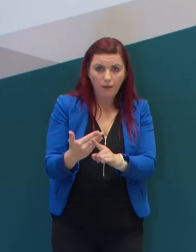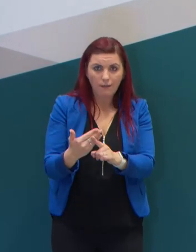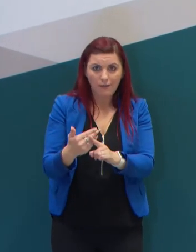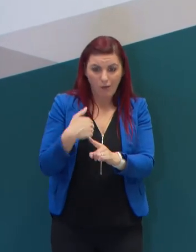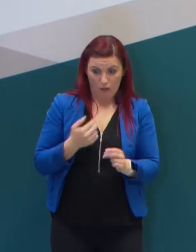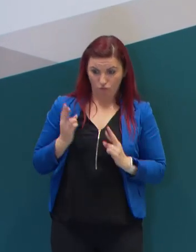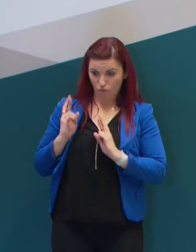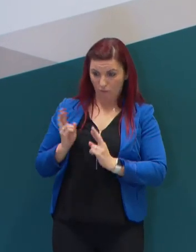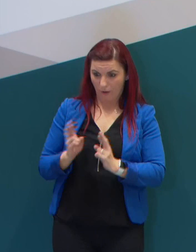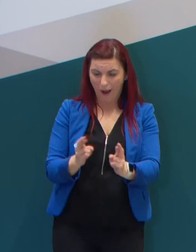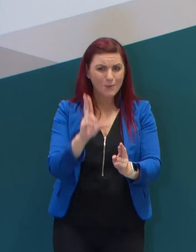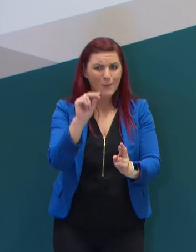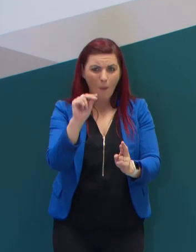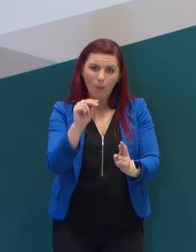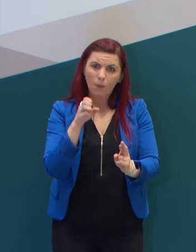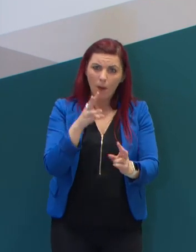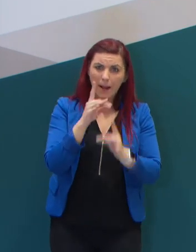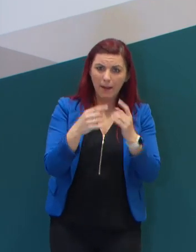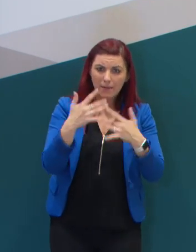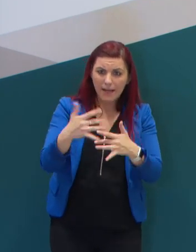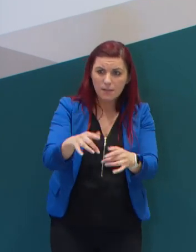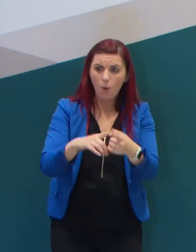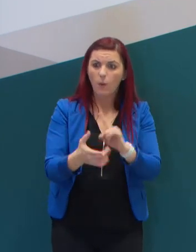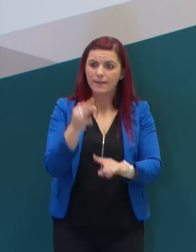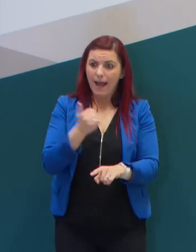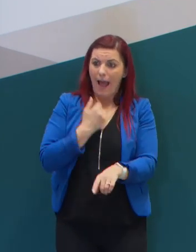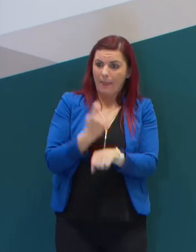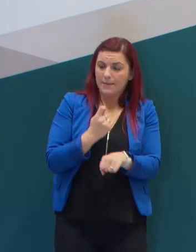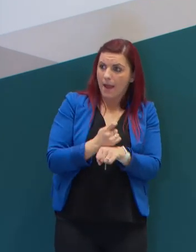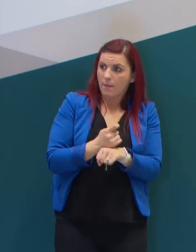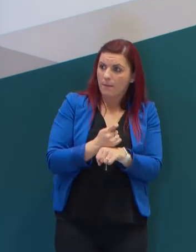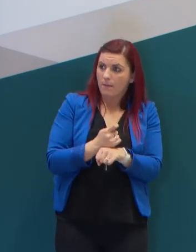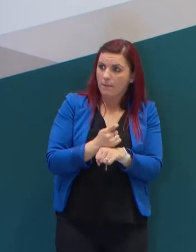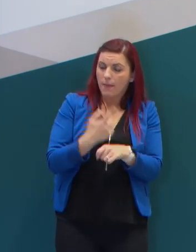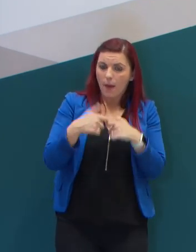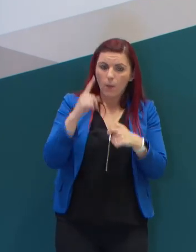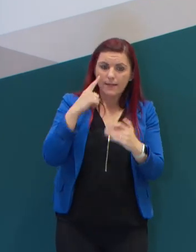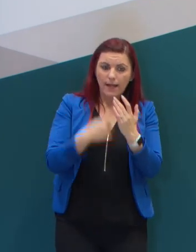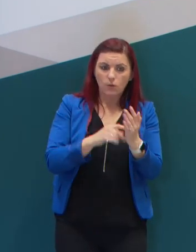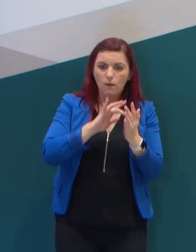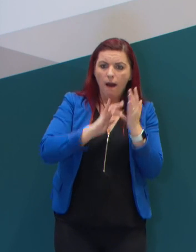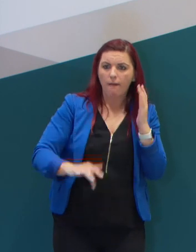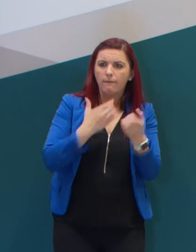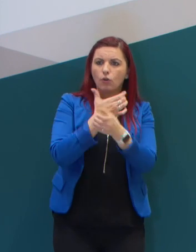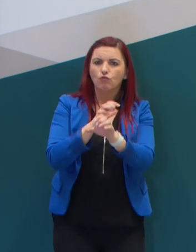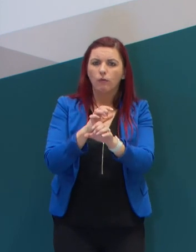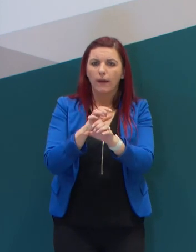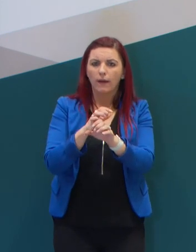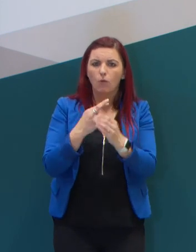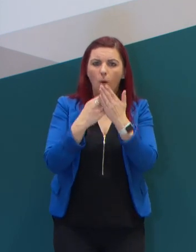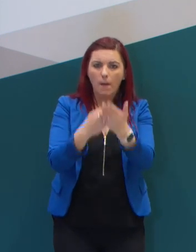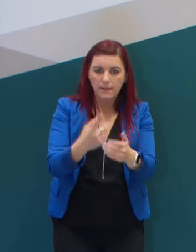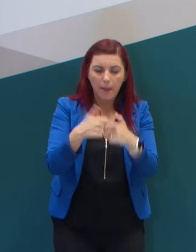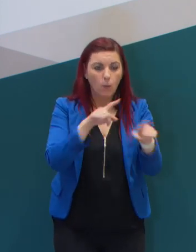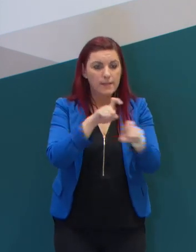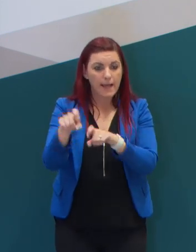right all of the time. We did make a case definition. It was right for us to remove the country requirement because of the spread of infection across. We stayed with symptoms that